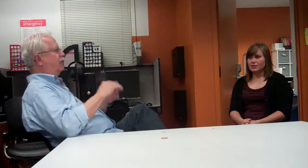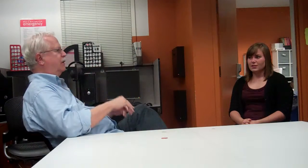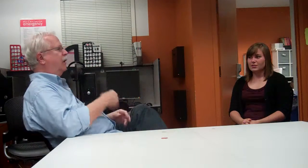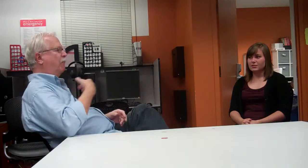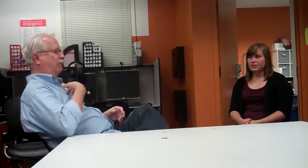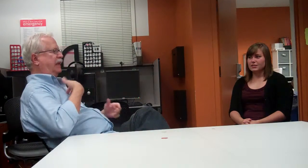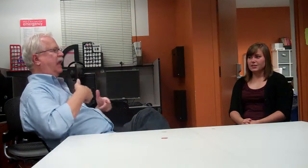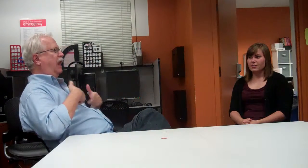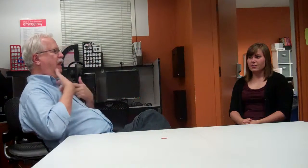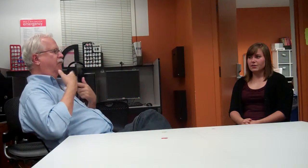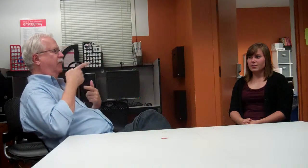It's a really nice town.